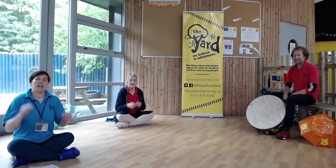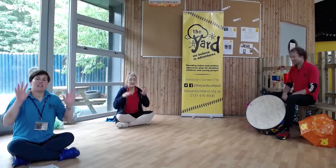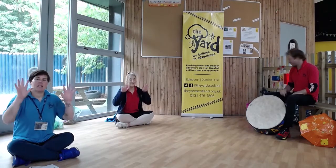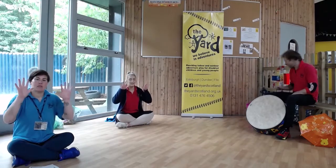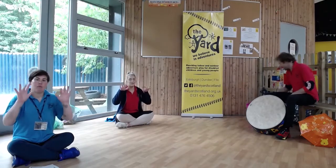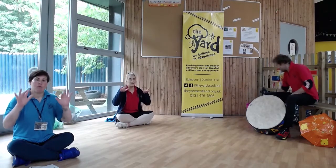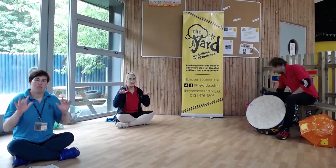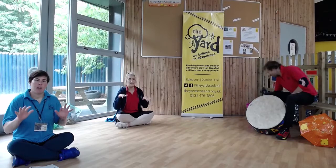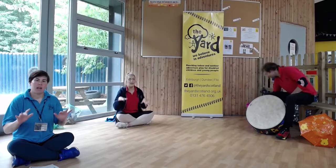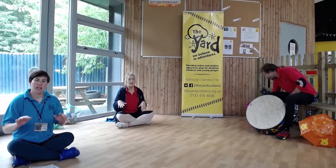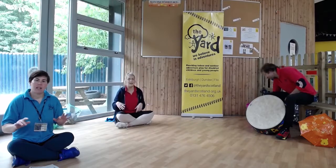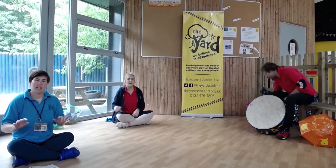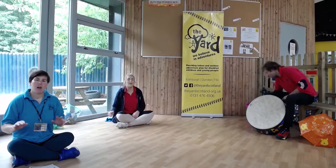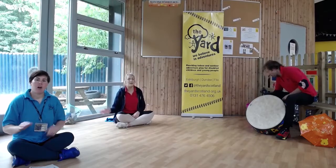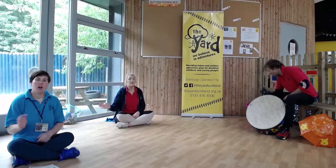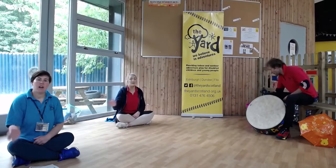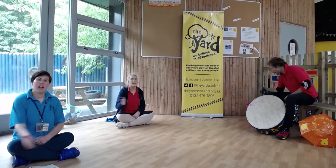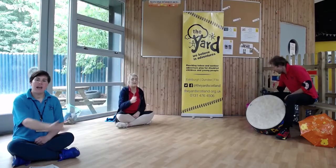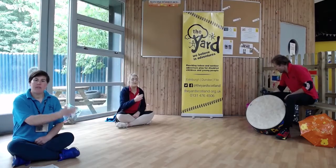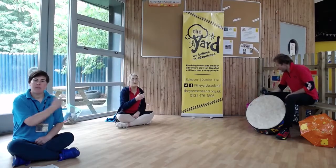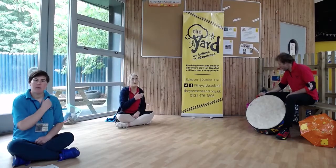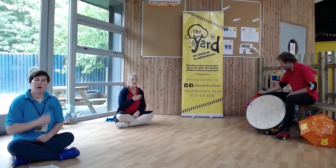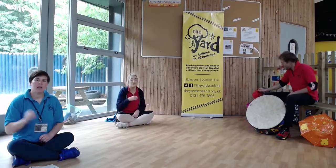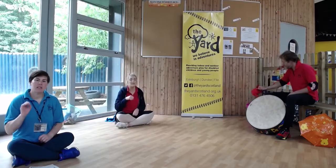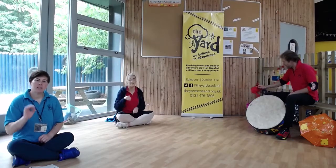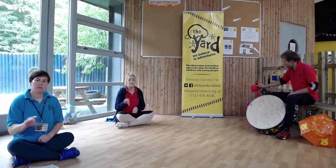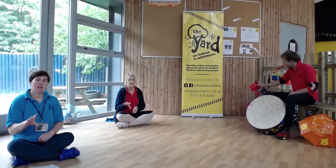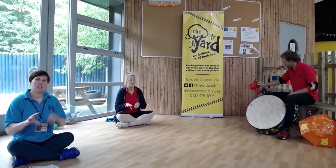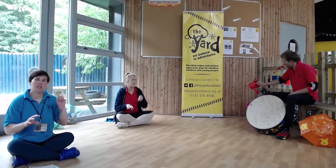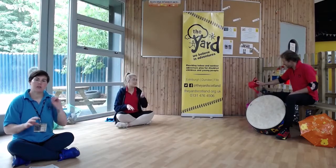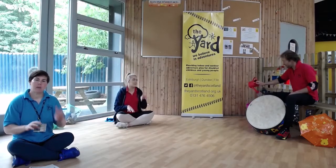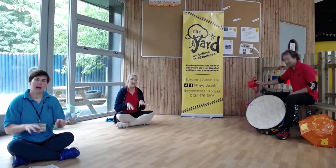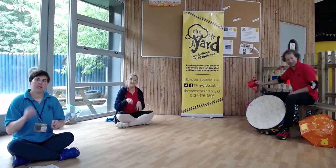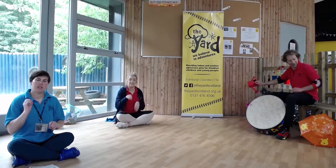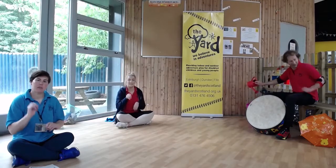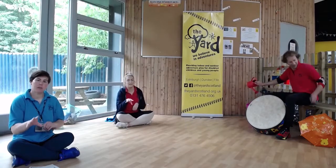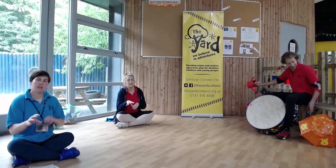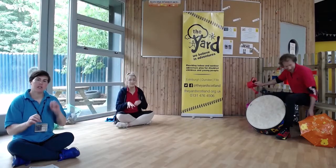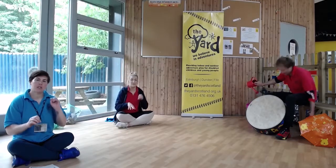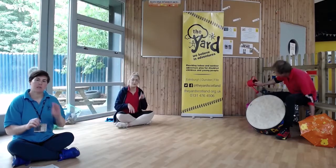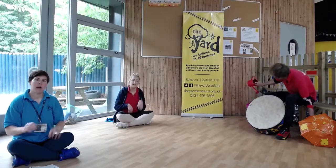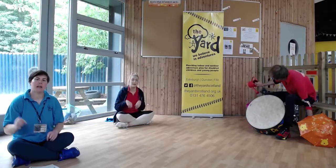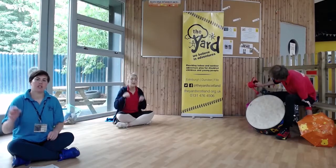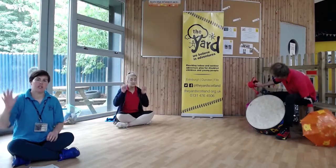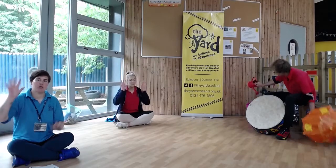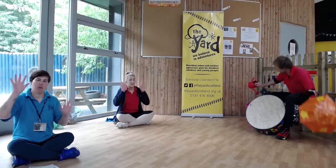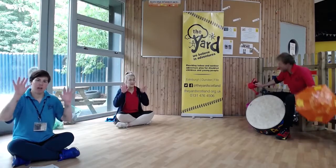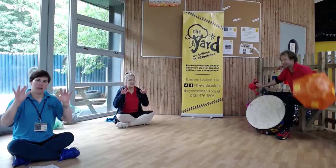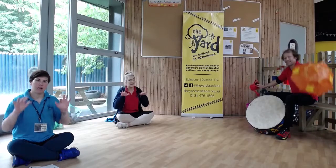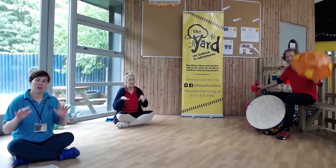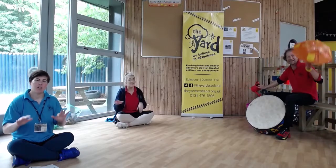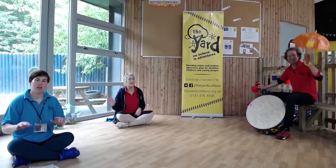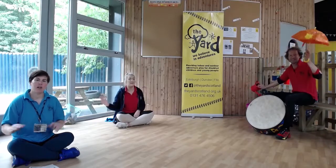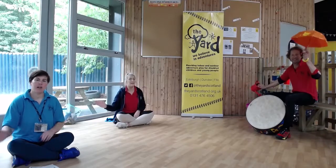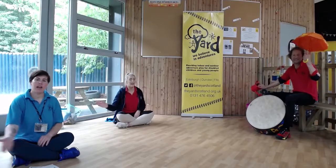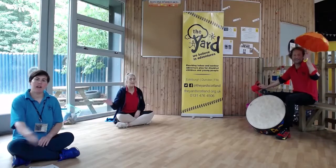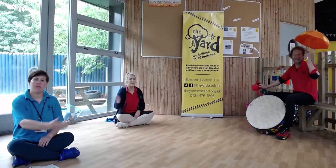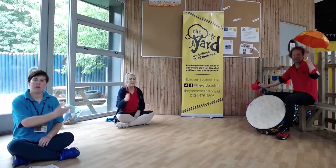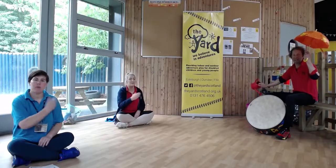it's raining on everyone? Splish, splash, splish, splash. It's raining on